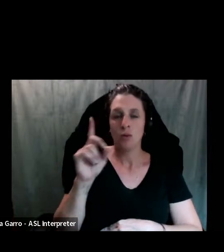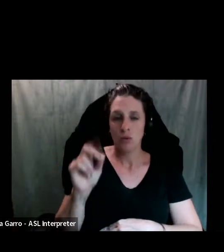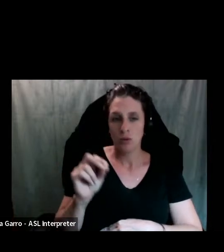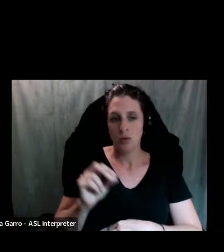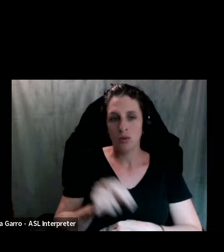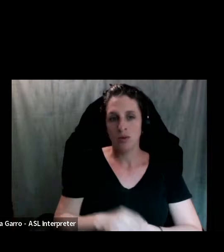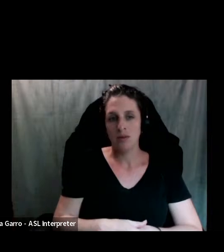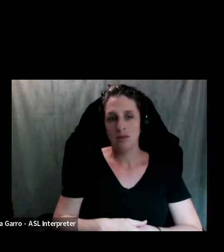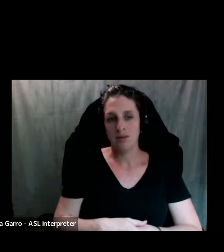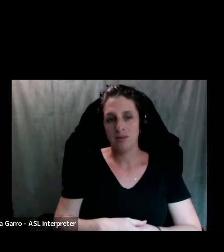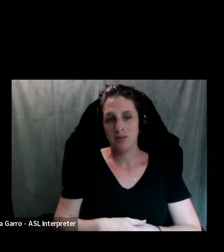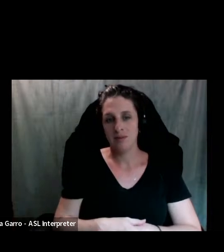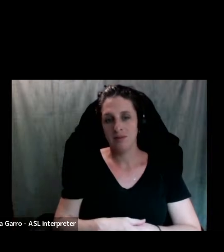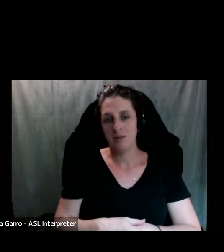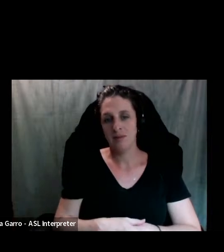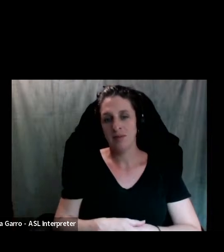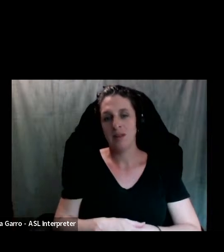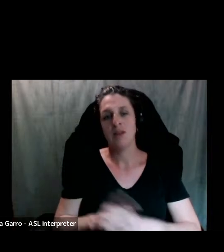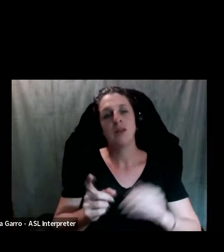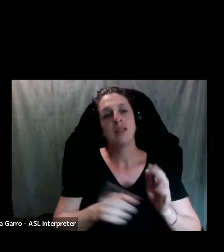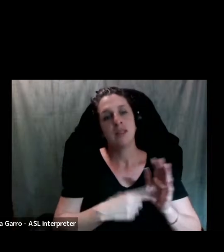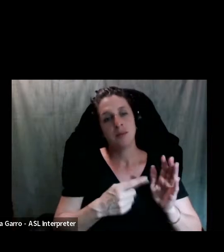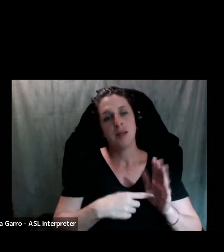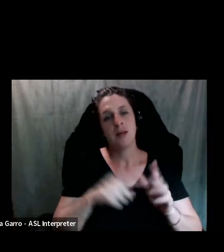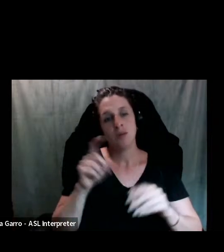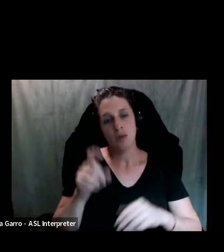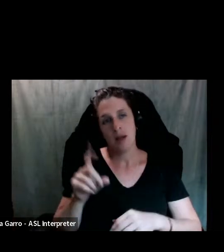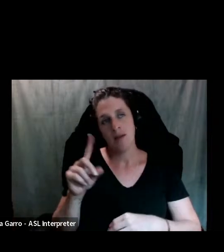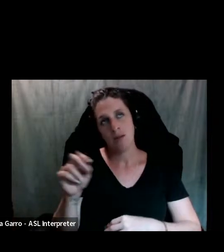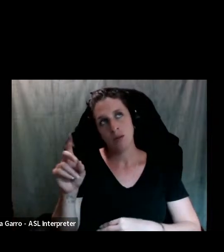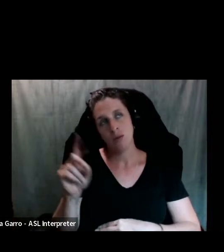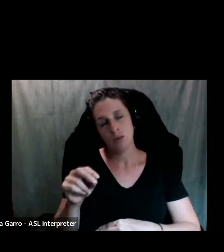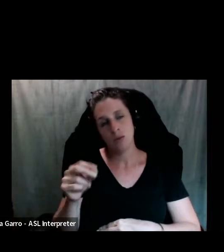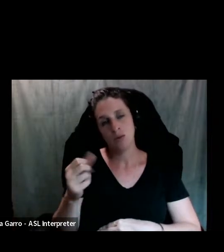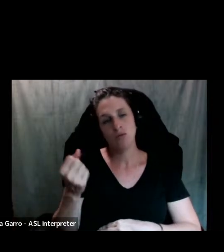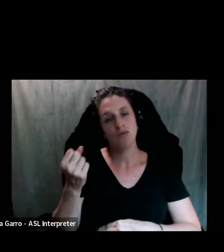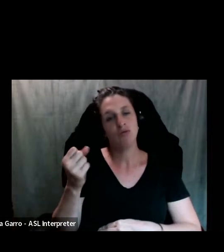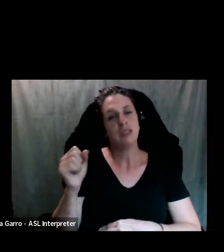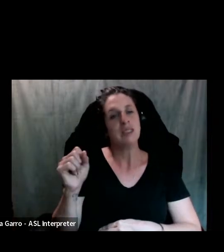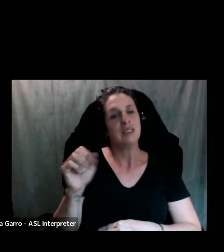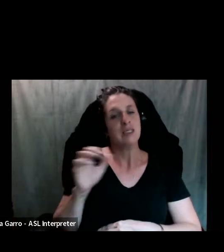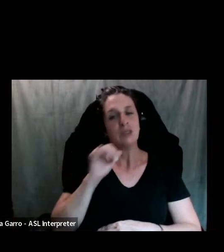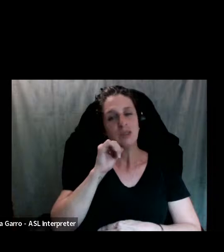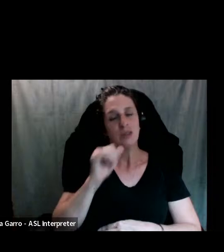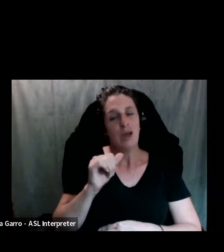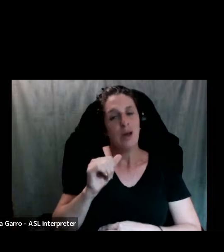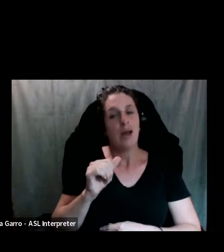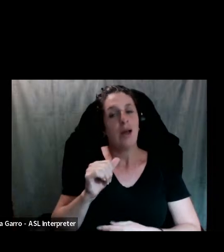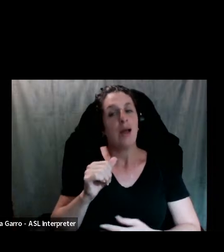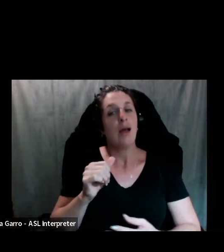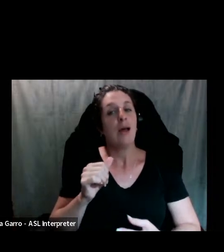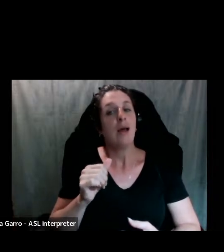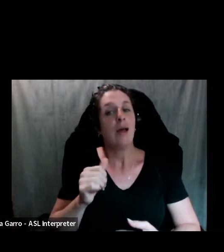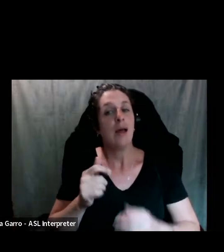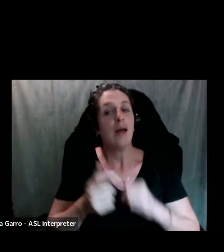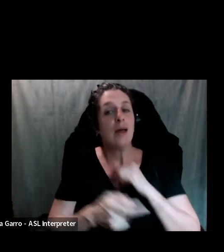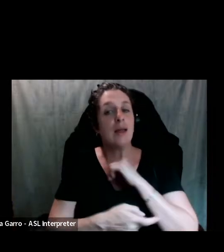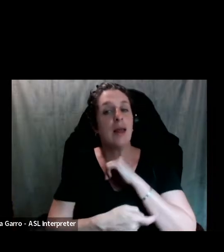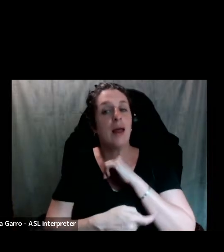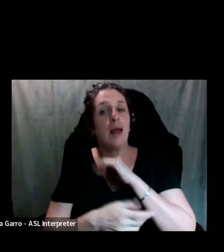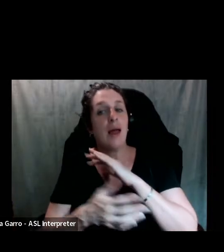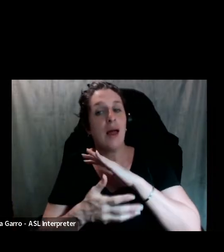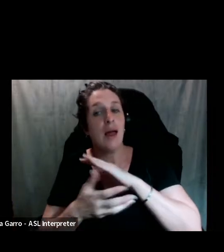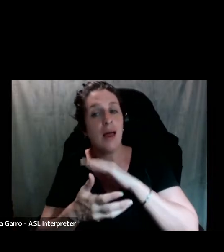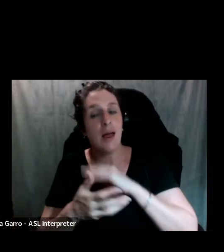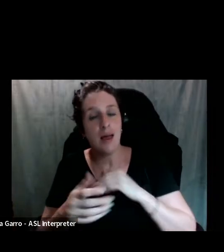Well, I would say sometimes you have to do resist it though. Like don't give in to temptation around this kind of